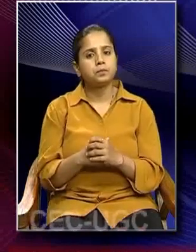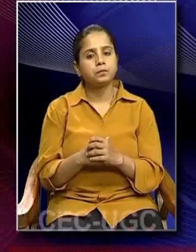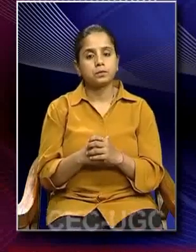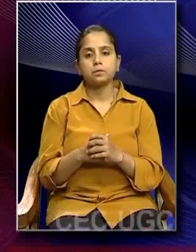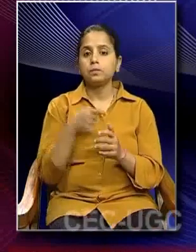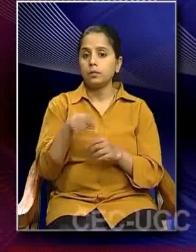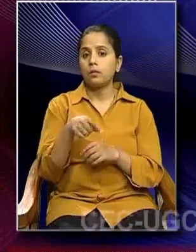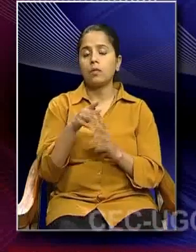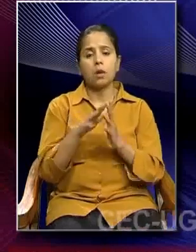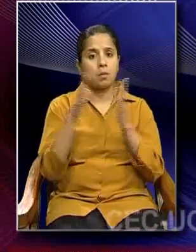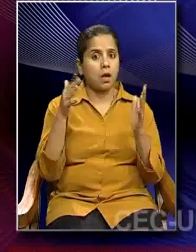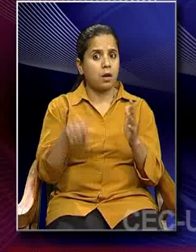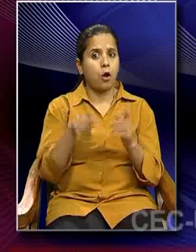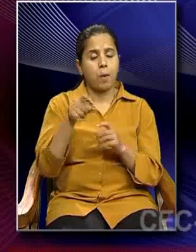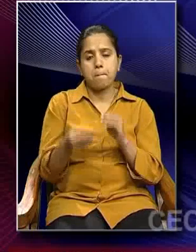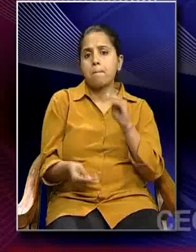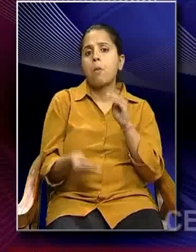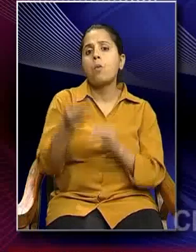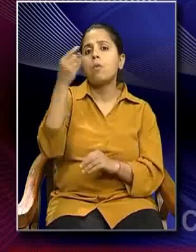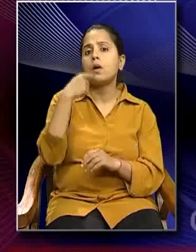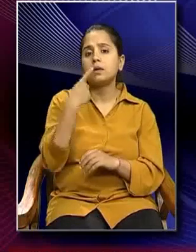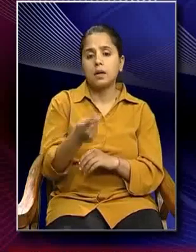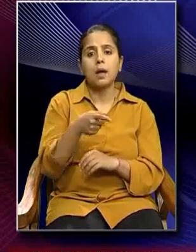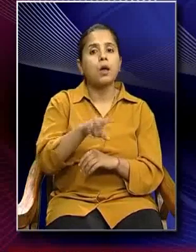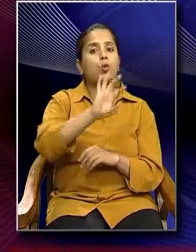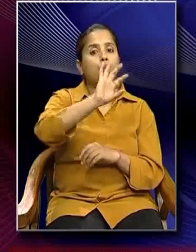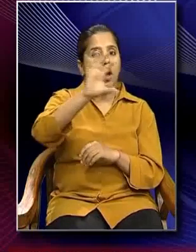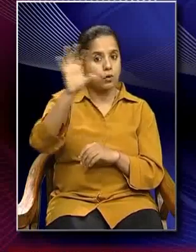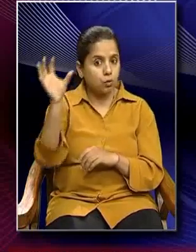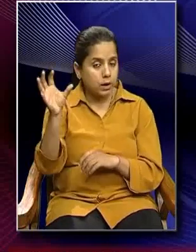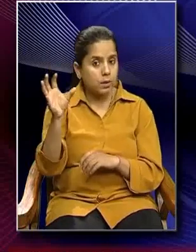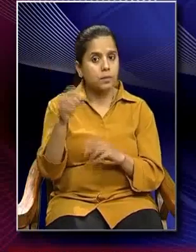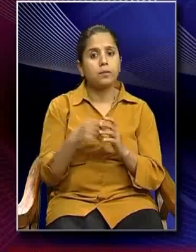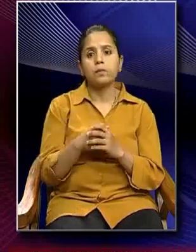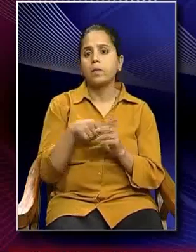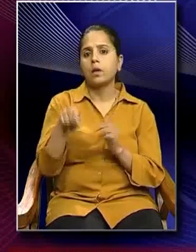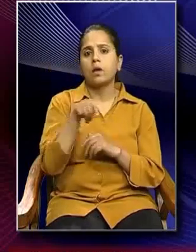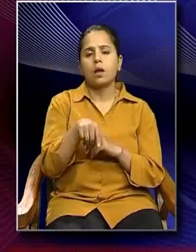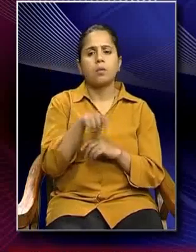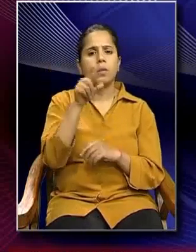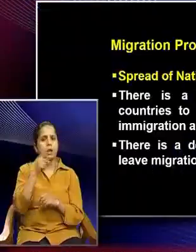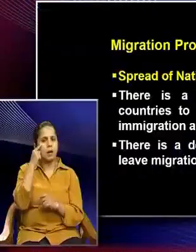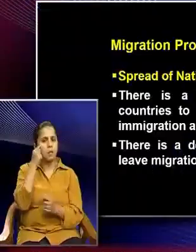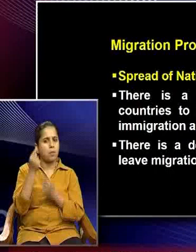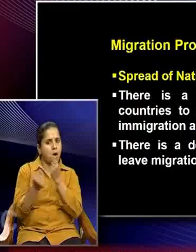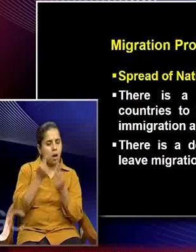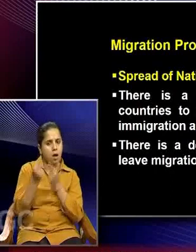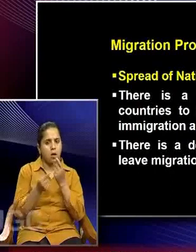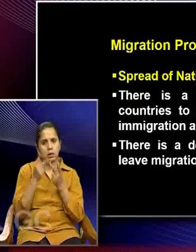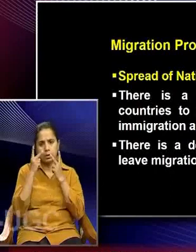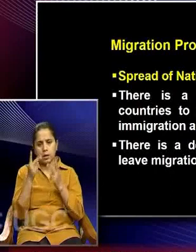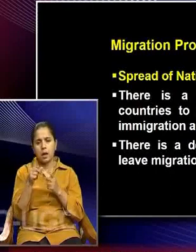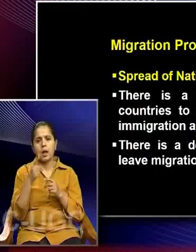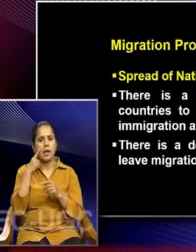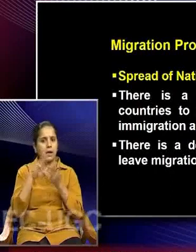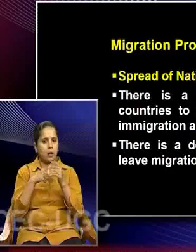So there is a growing tendency of countries to intervene politically in immigration